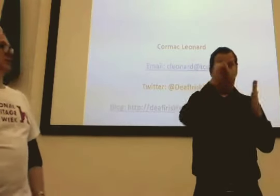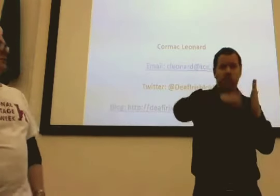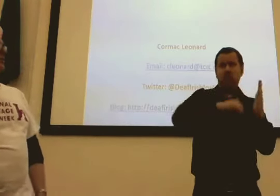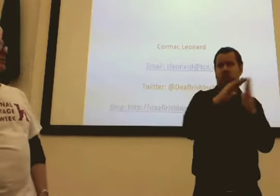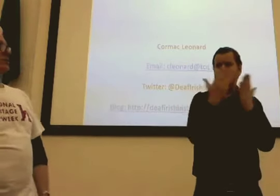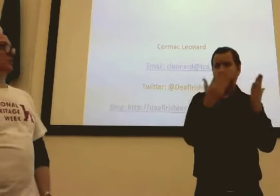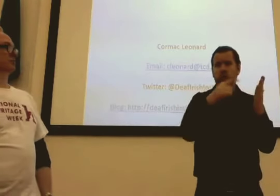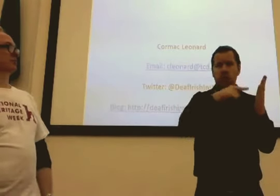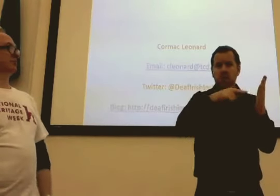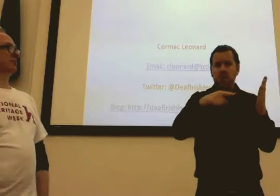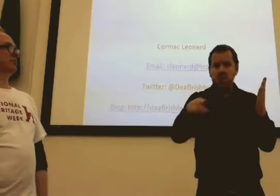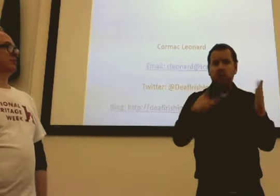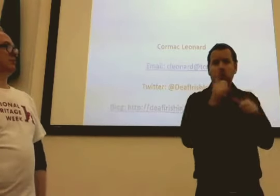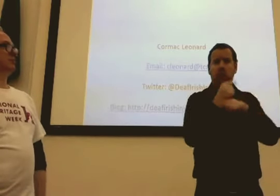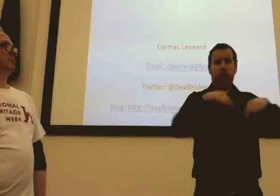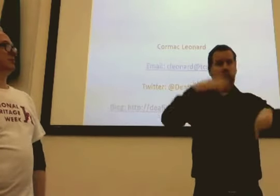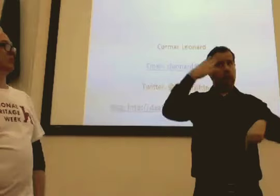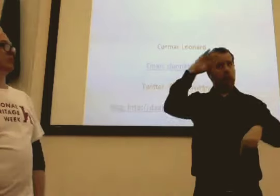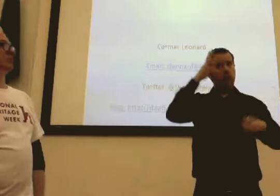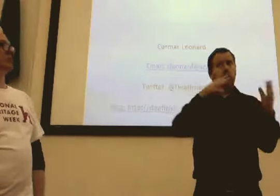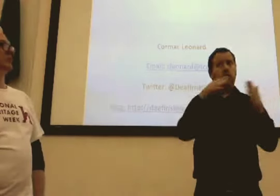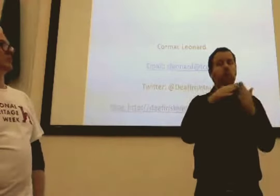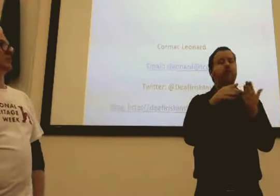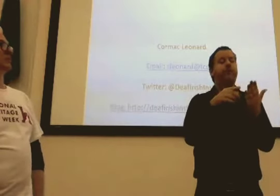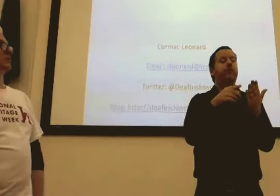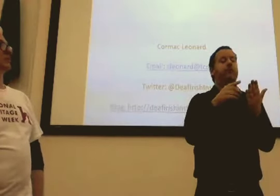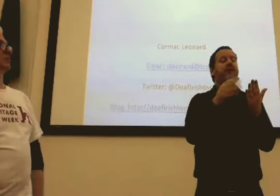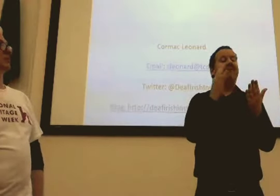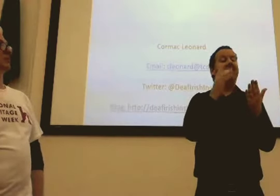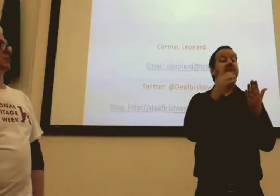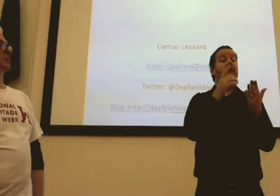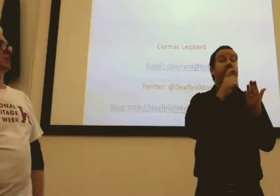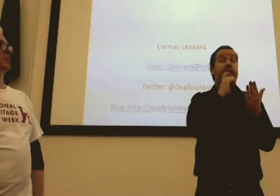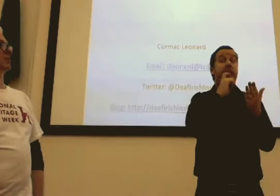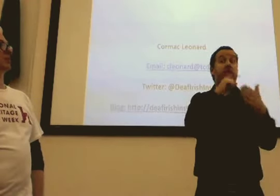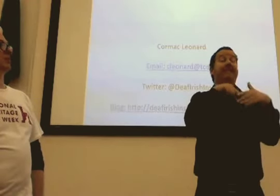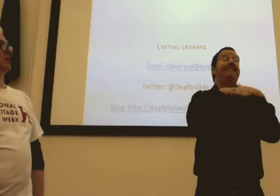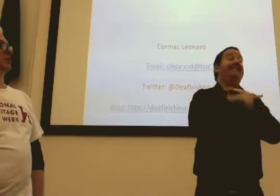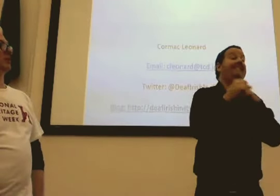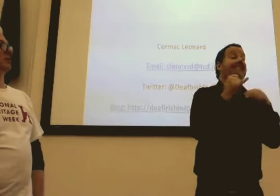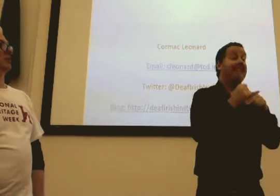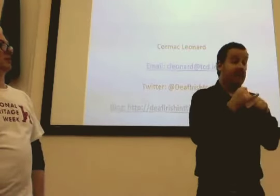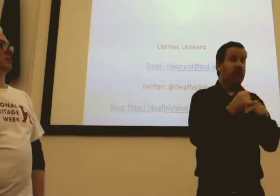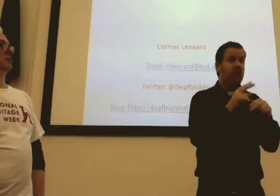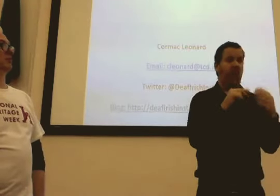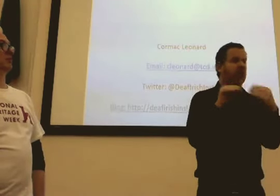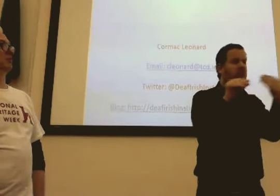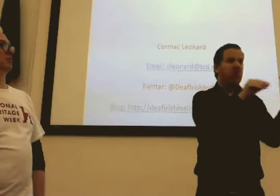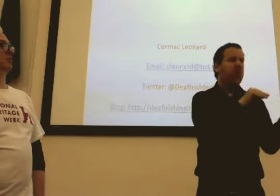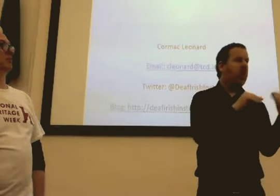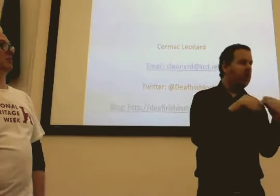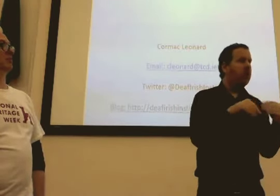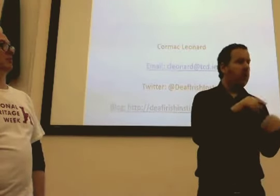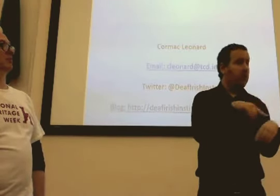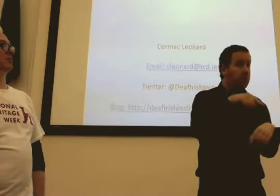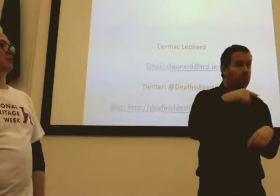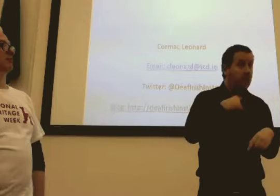So I've read a lot of articles and books in relation to the Irish workout situation. And once young people went into the workout,